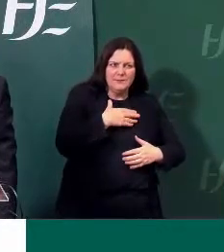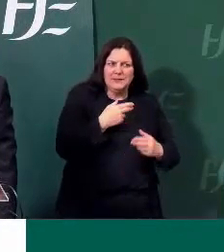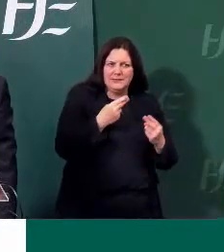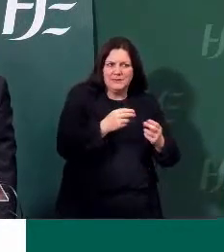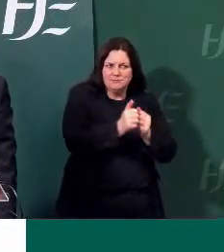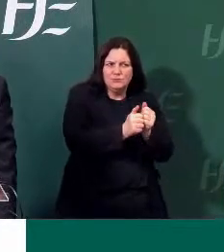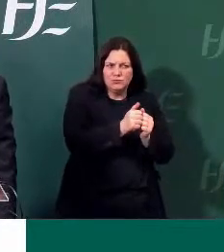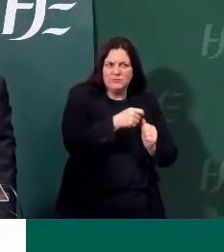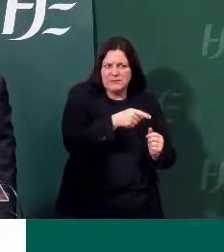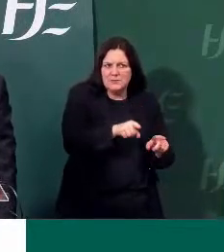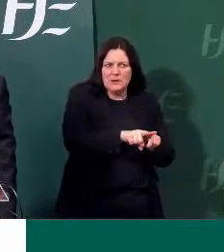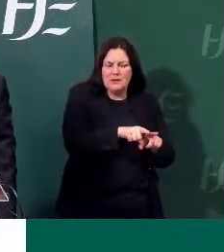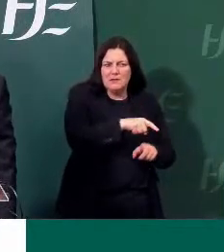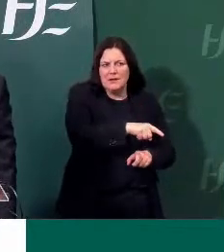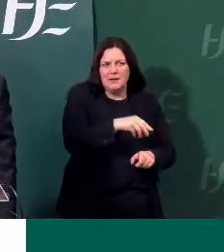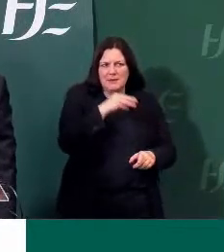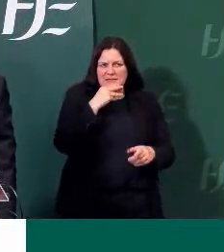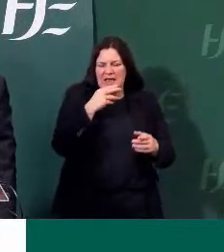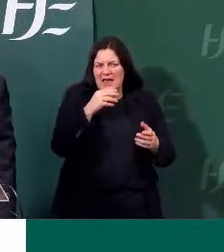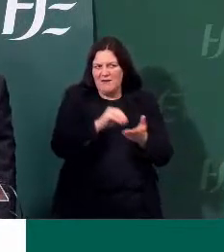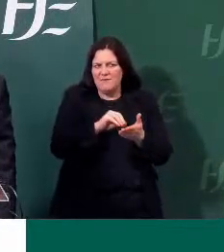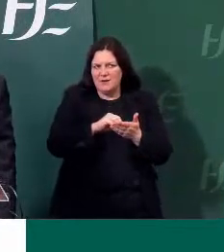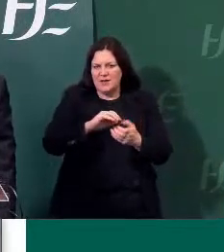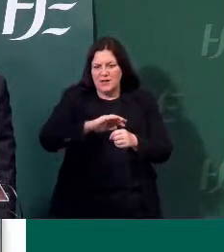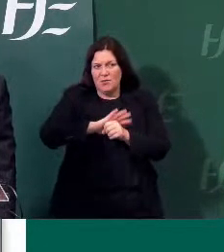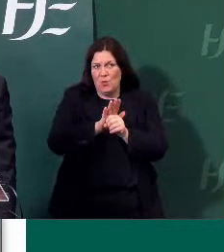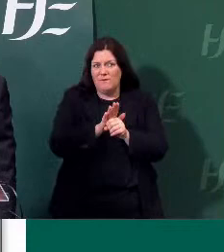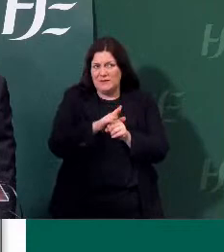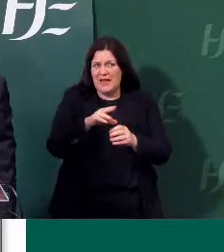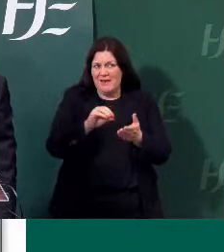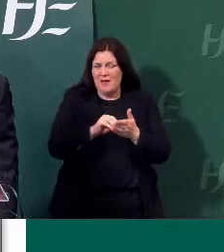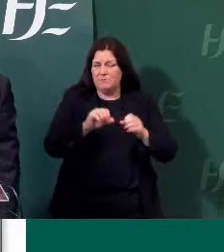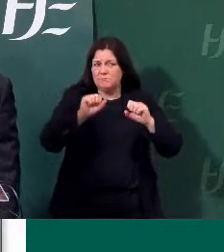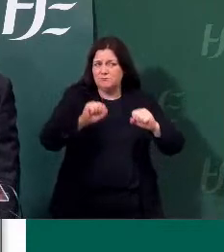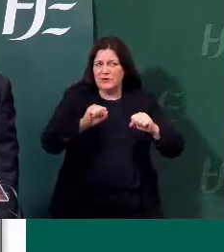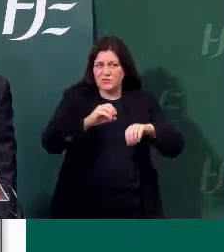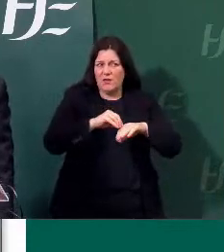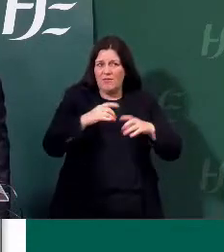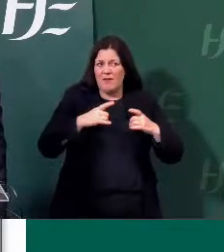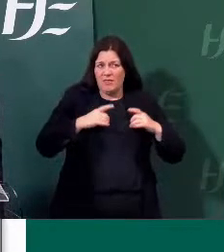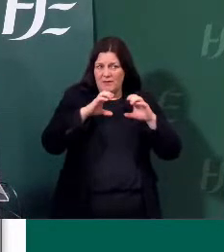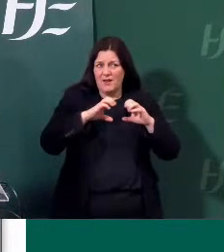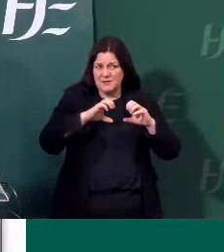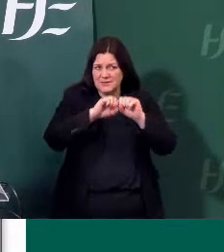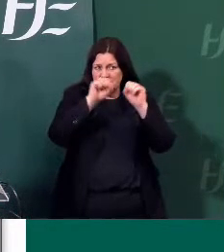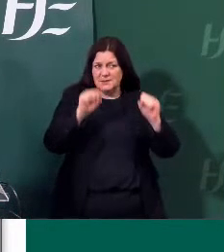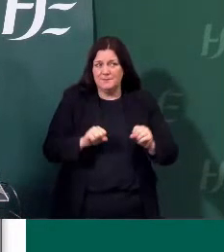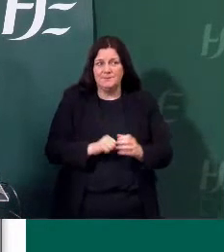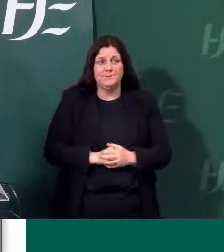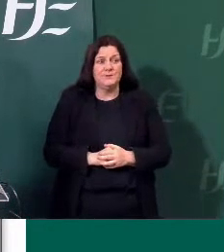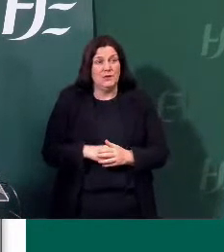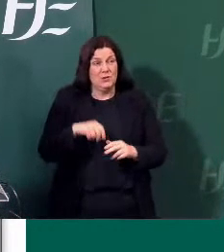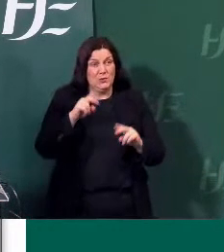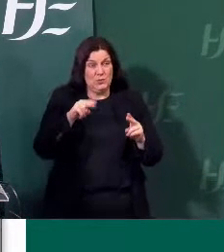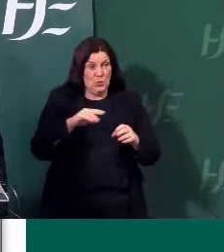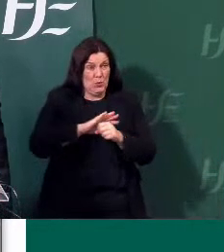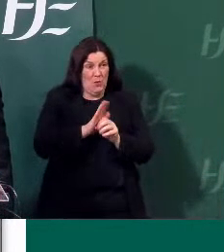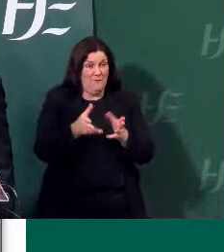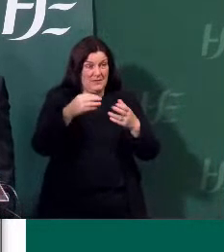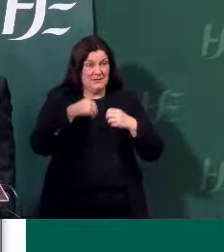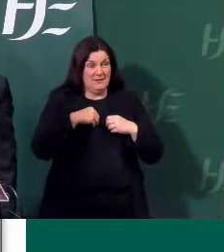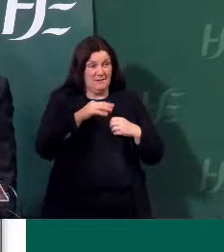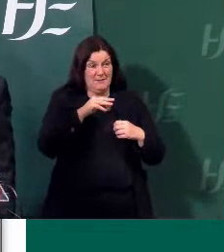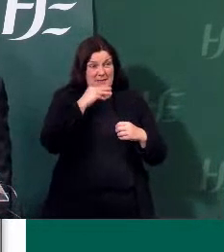having on our healthcare system, or indeed right across Europe. So new cases of COVID-19 risen in the month of November from a